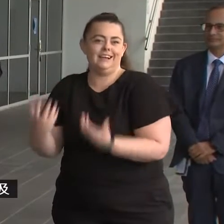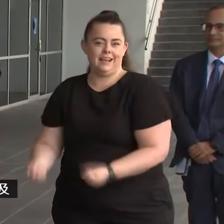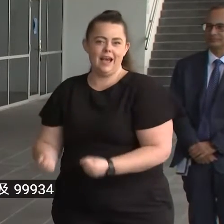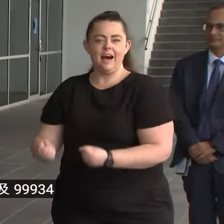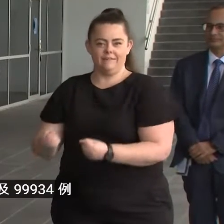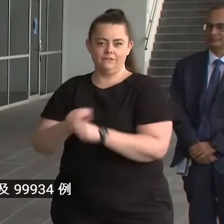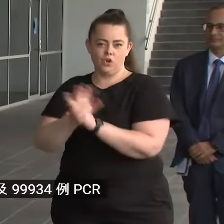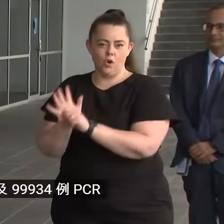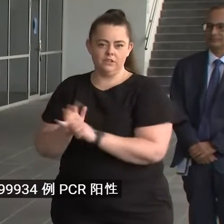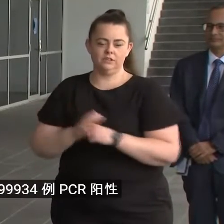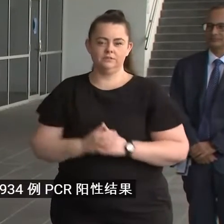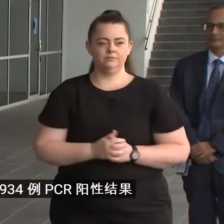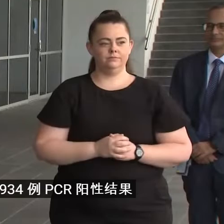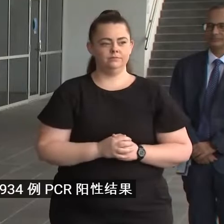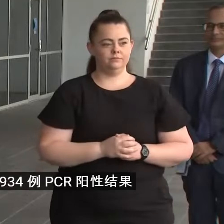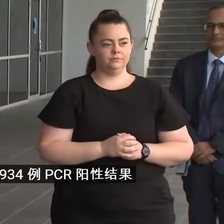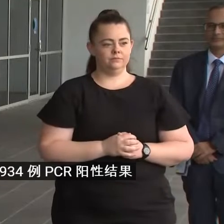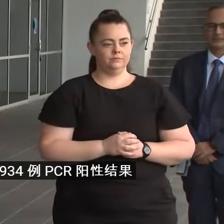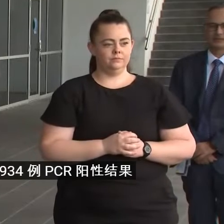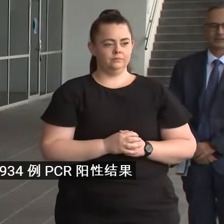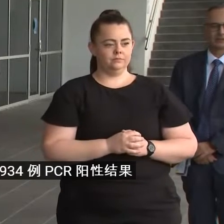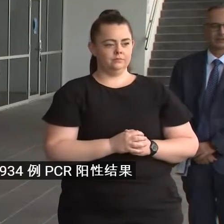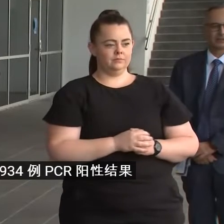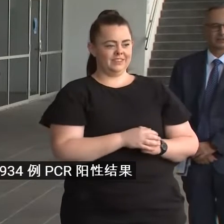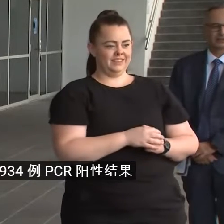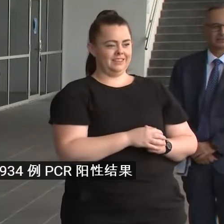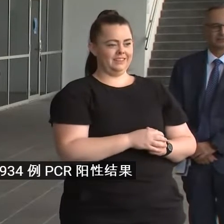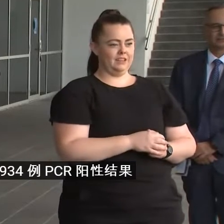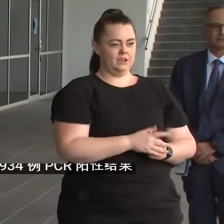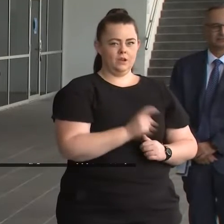9,934 positive PCR results were returned from